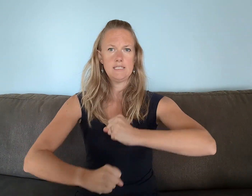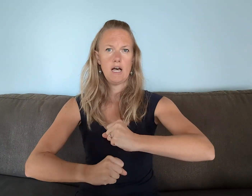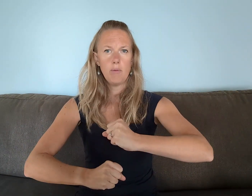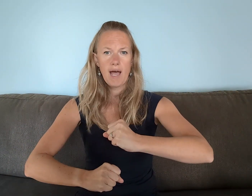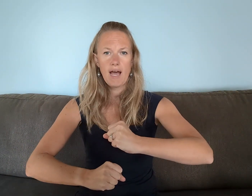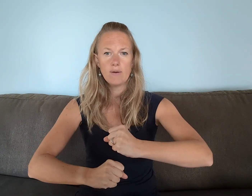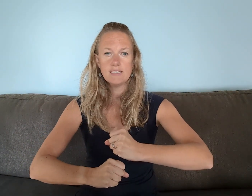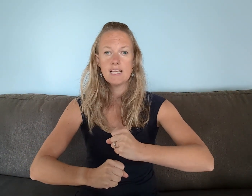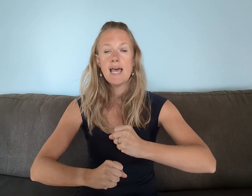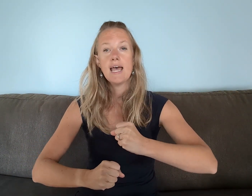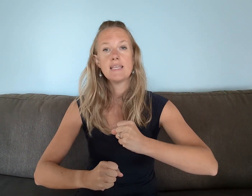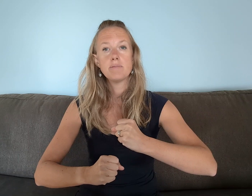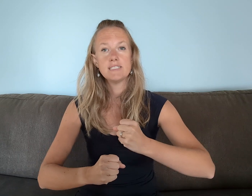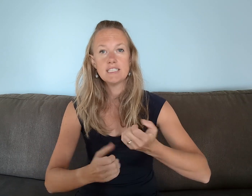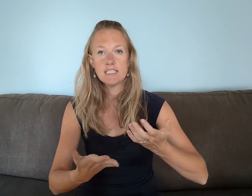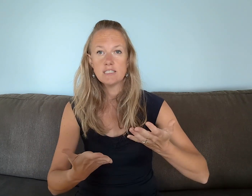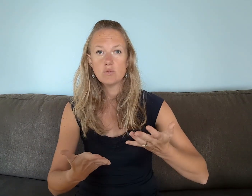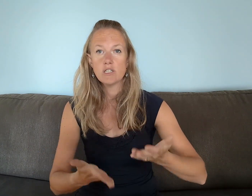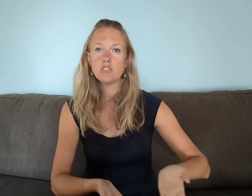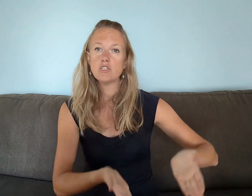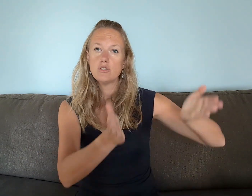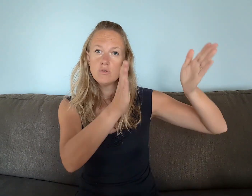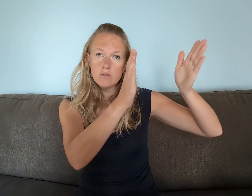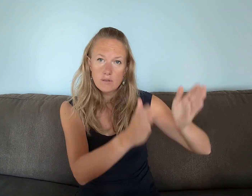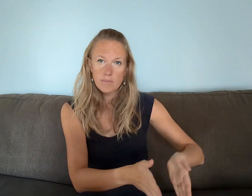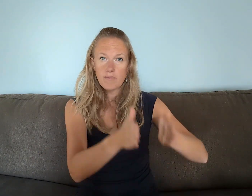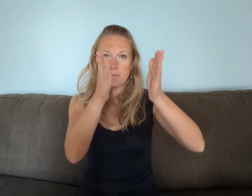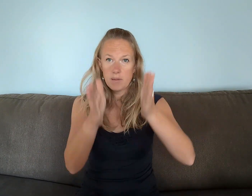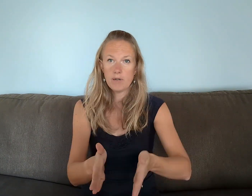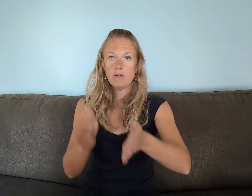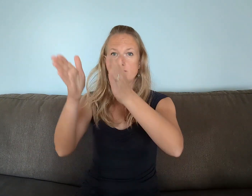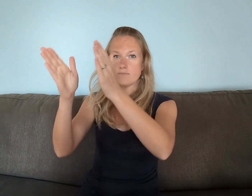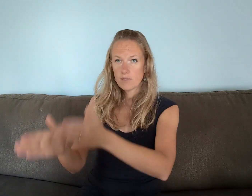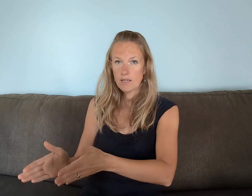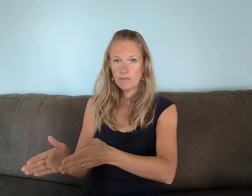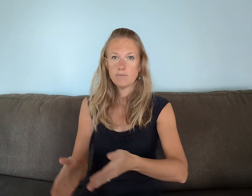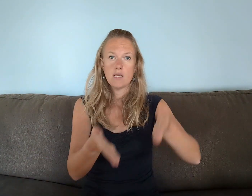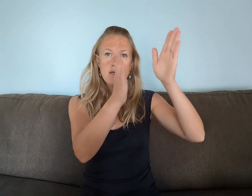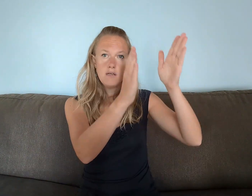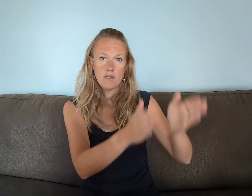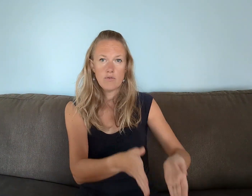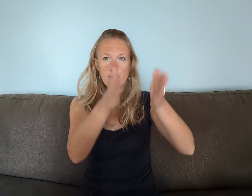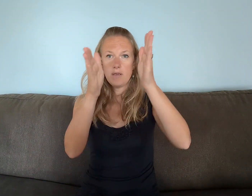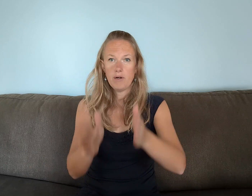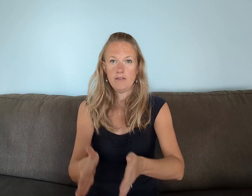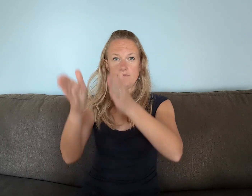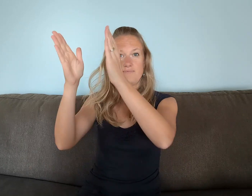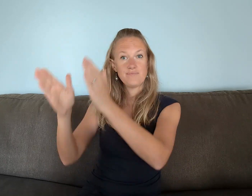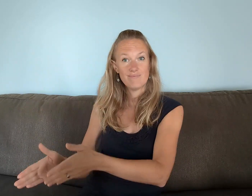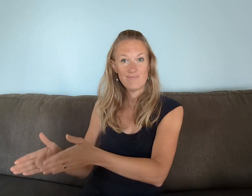all powers. And then positions, we're gonna do like people, okay? 3 people,